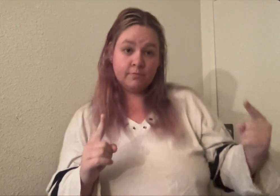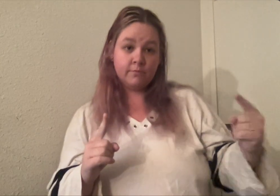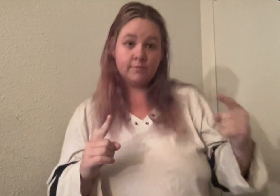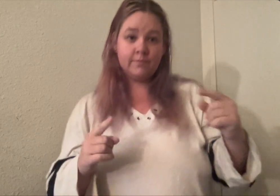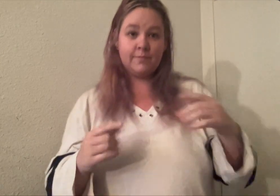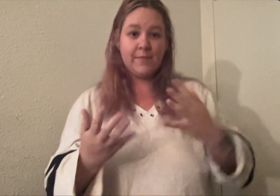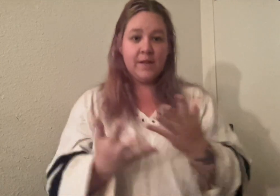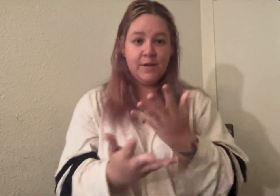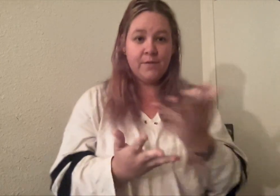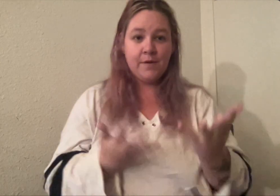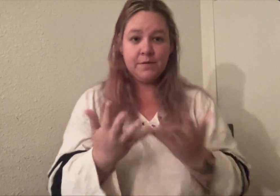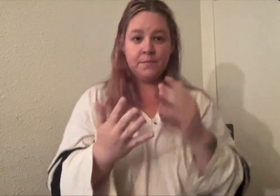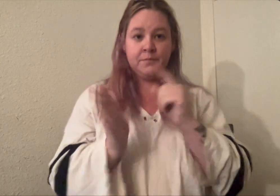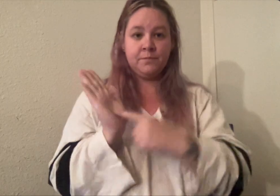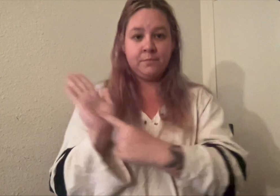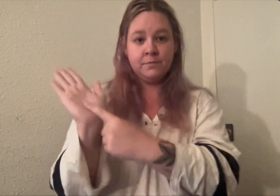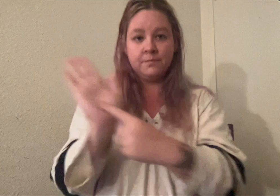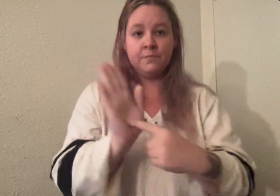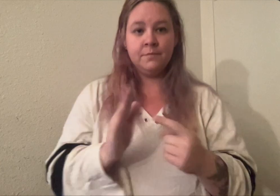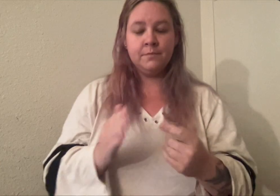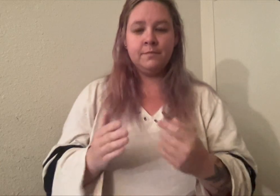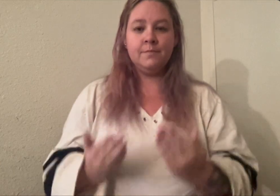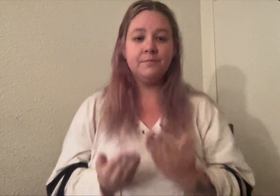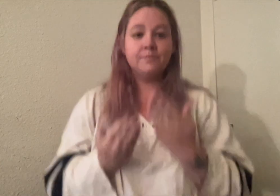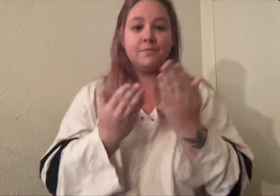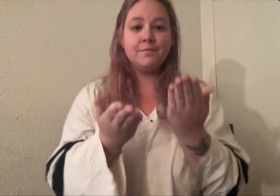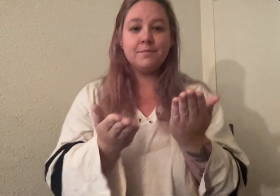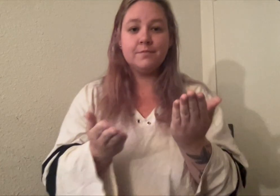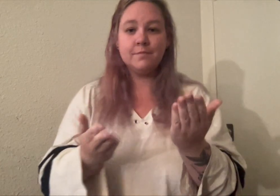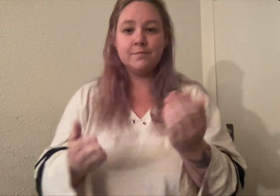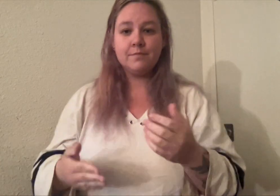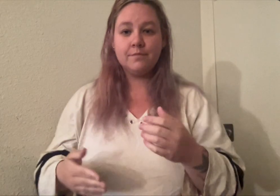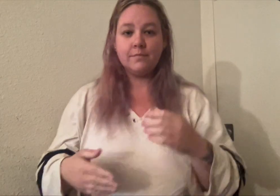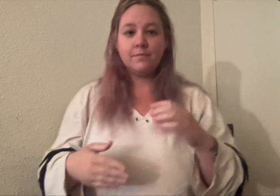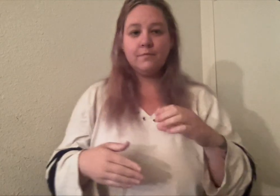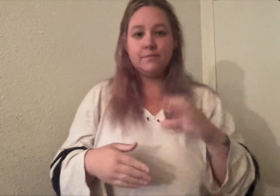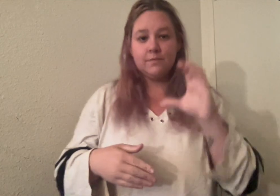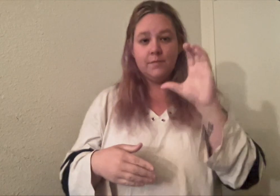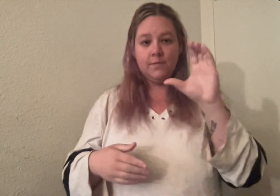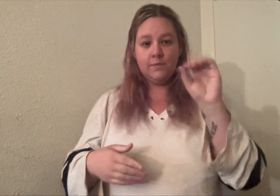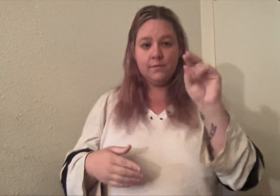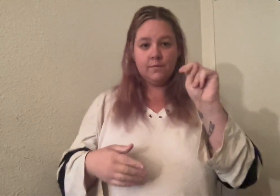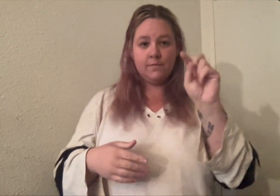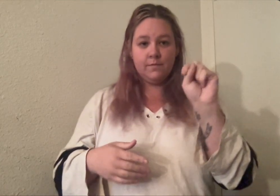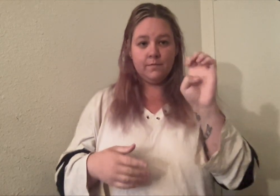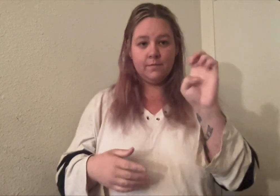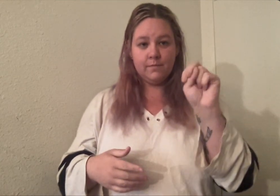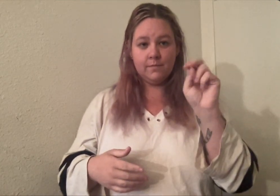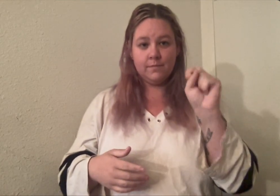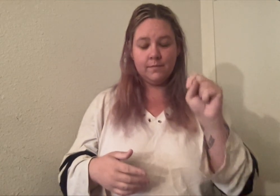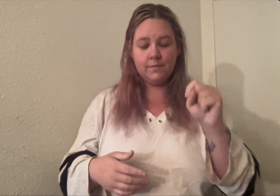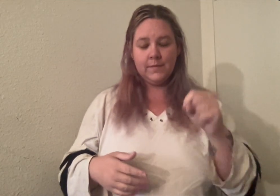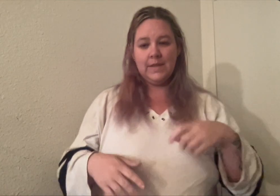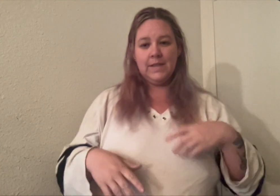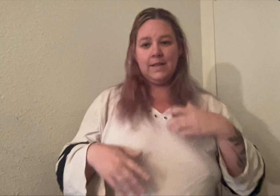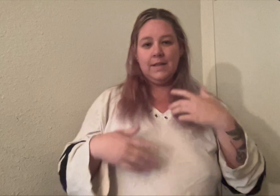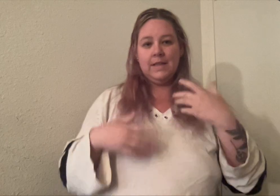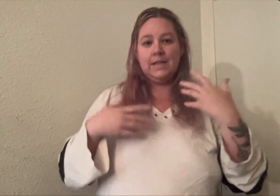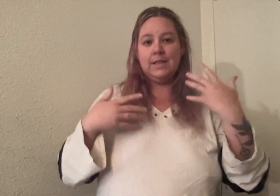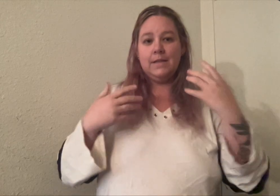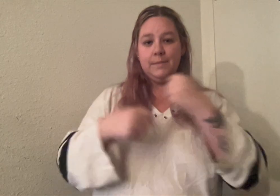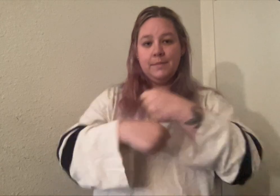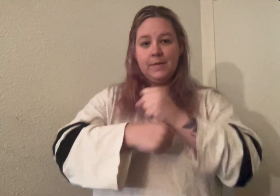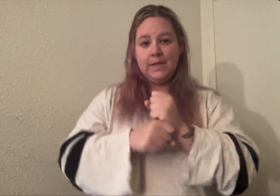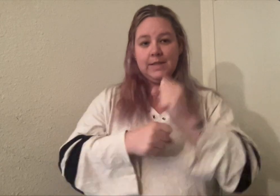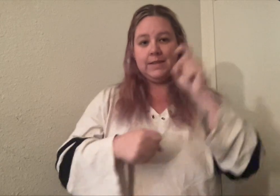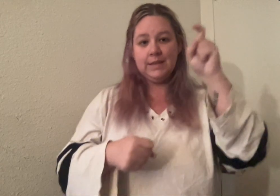would flow like this. The content determines the need for a particular skill. It's the content that's